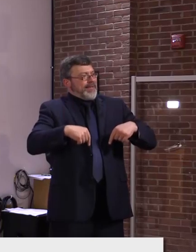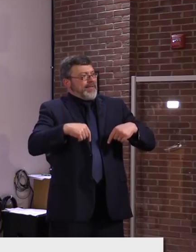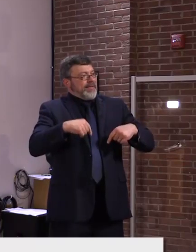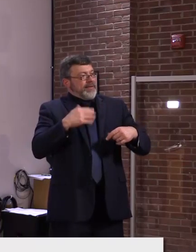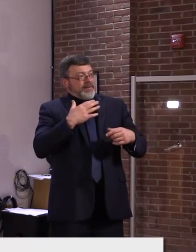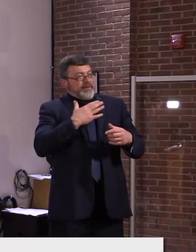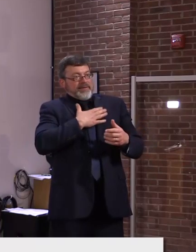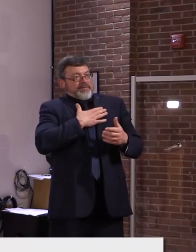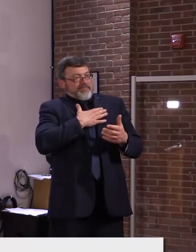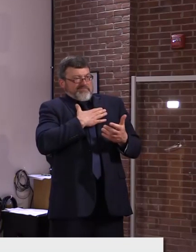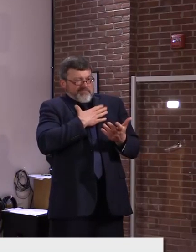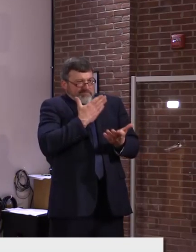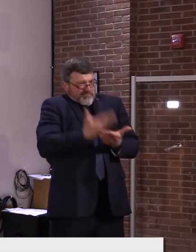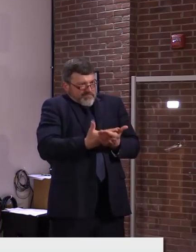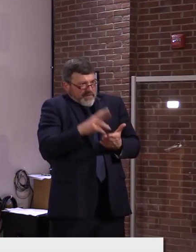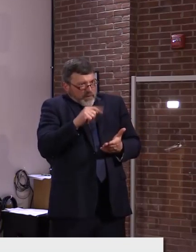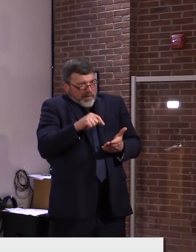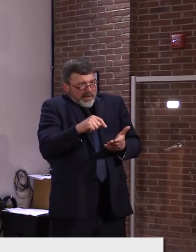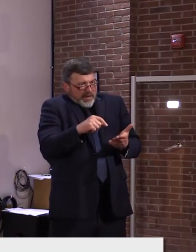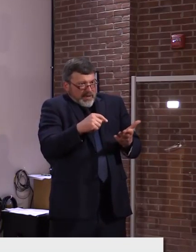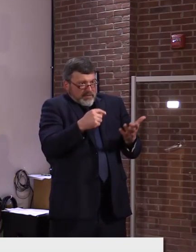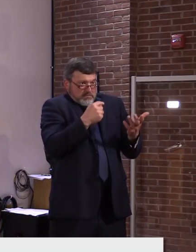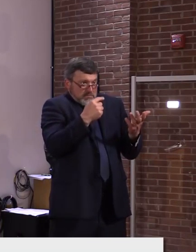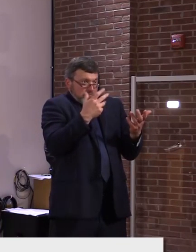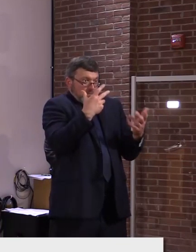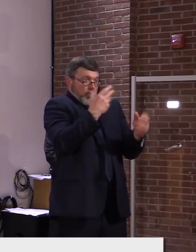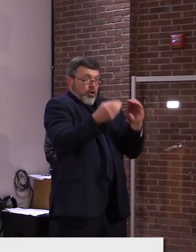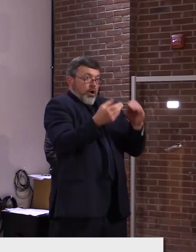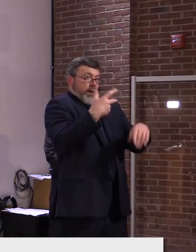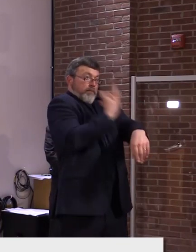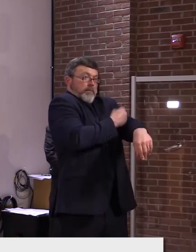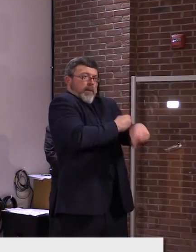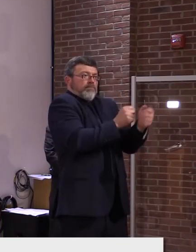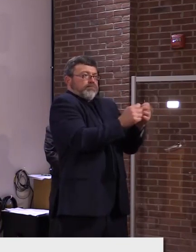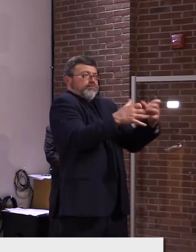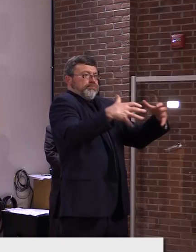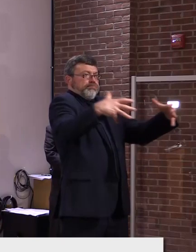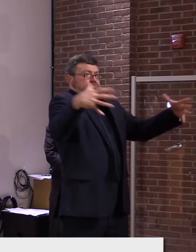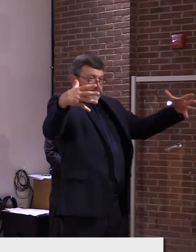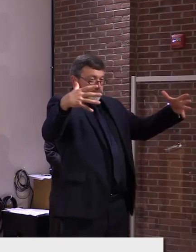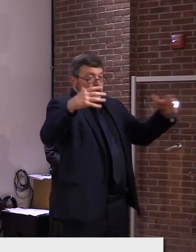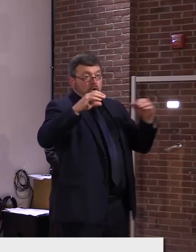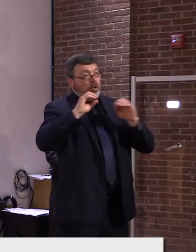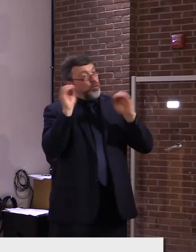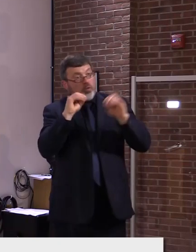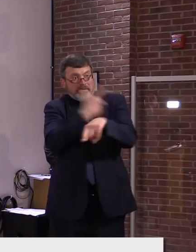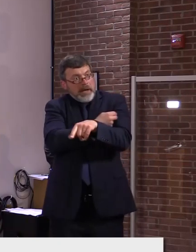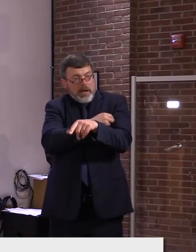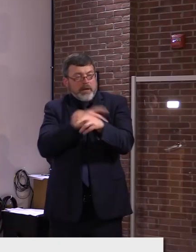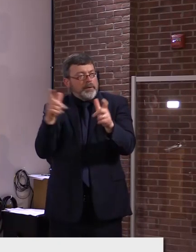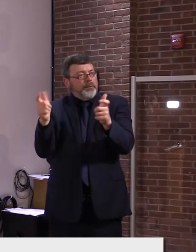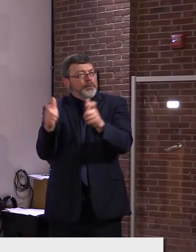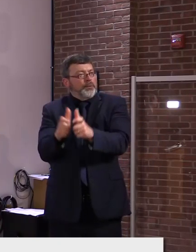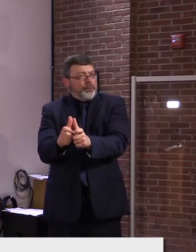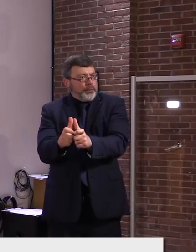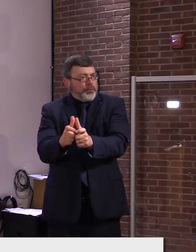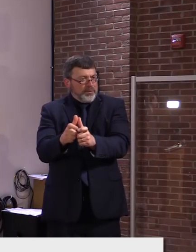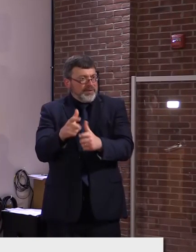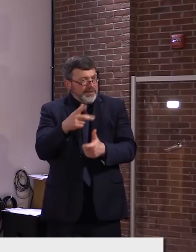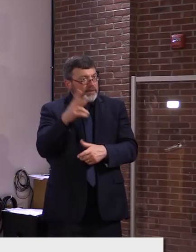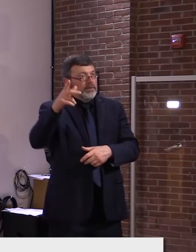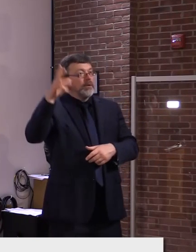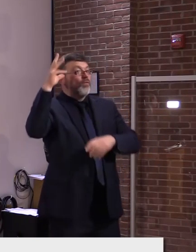I mean, the evidence certainly points towards vaccines leading to lower case counts generally, but is there a